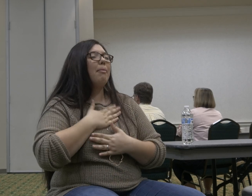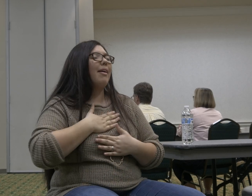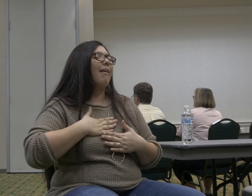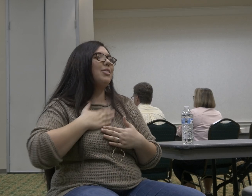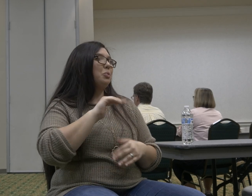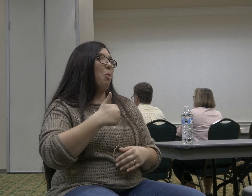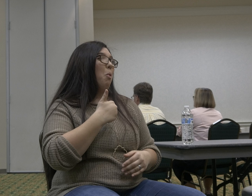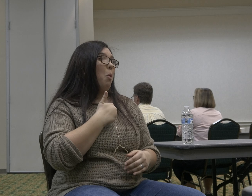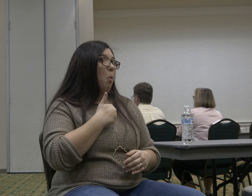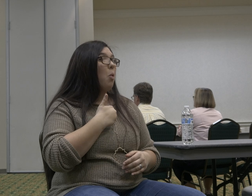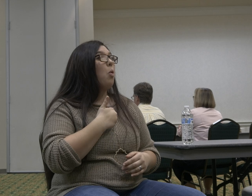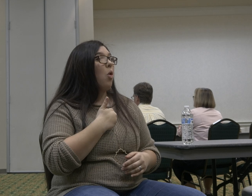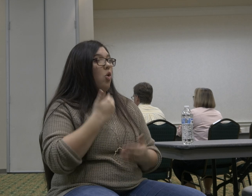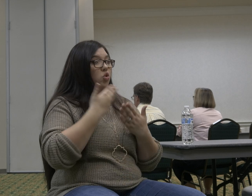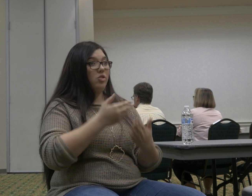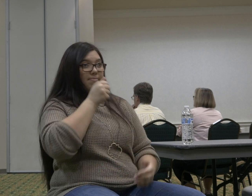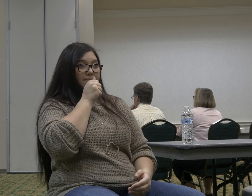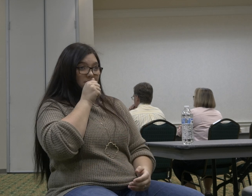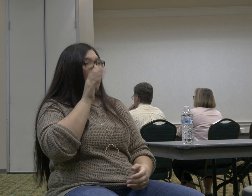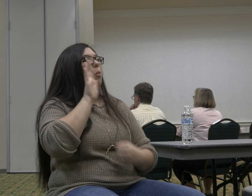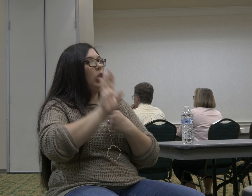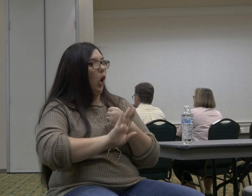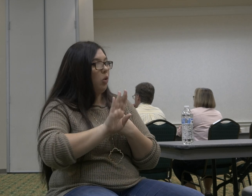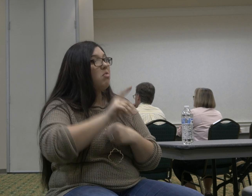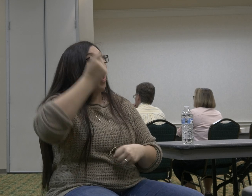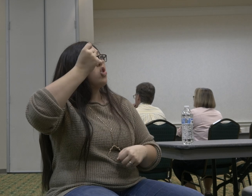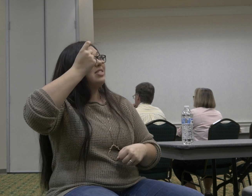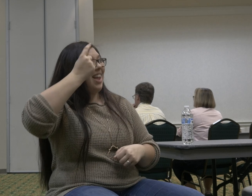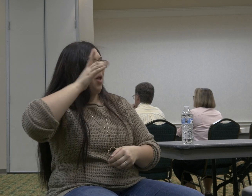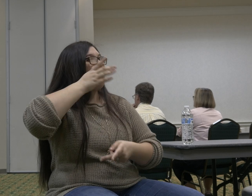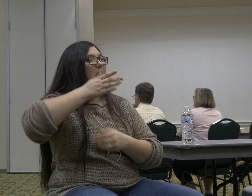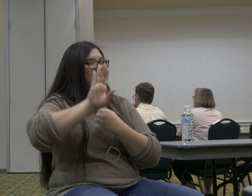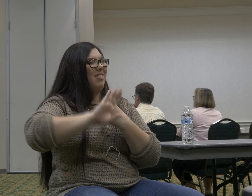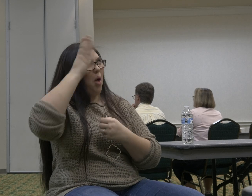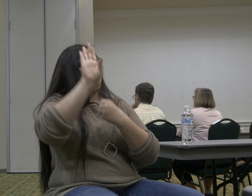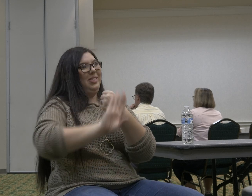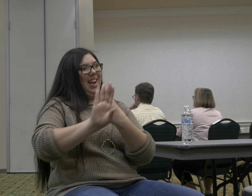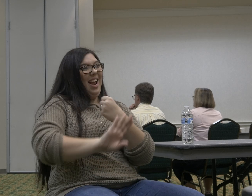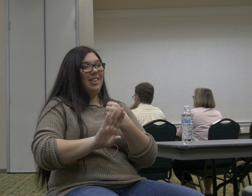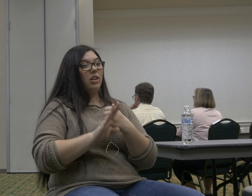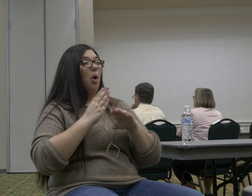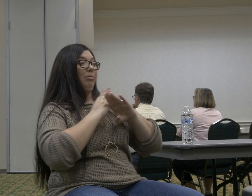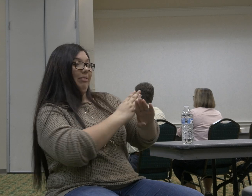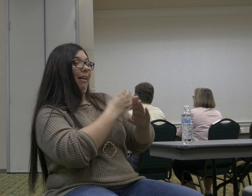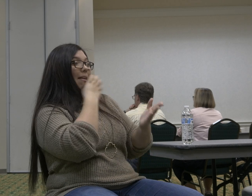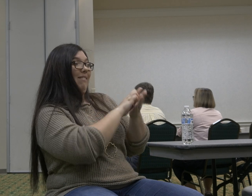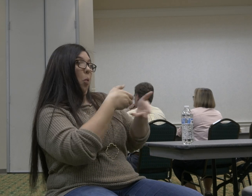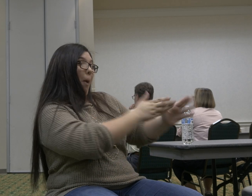guard you, understanding will watch over you, to deliver you from the way of evil, from the man who speaks